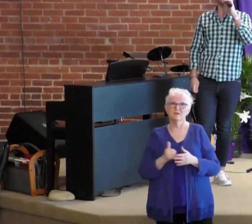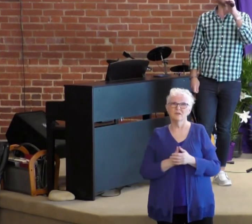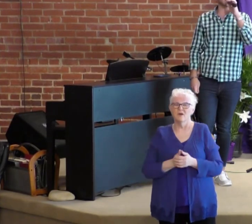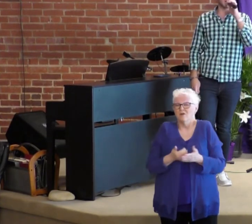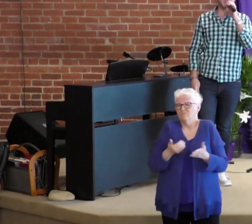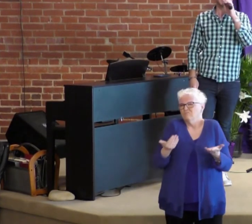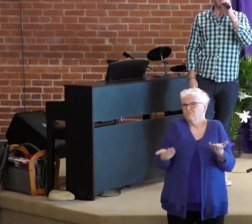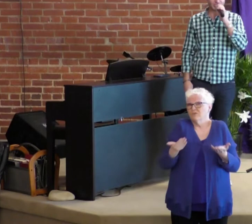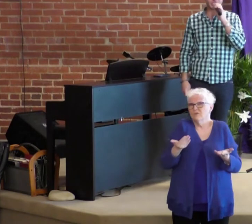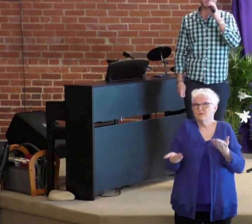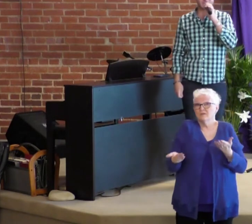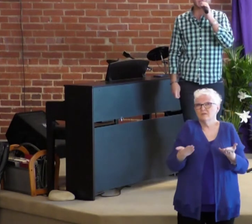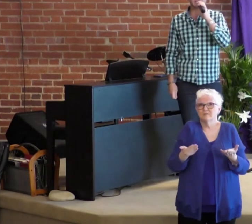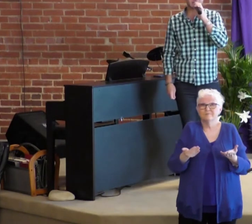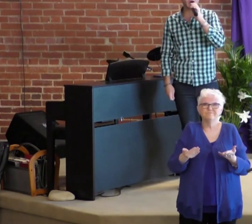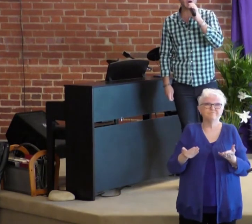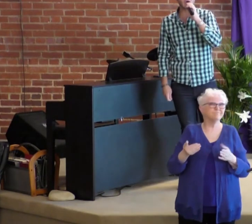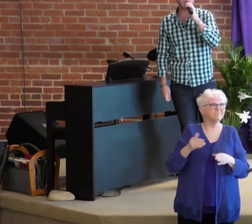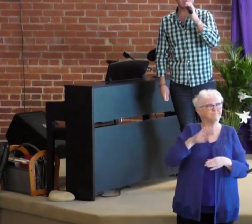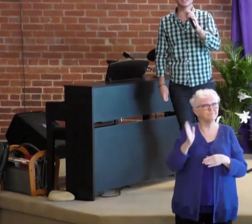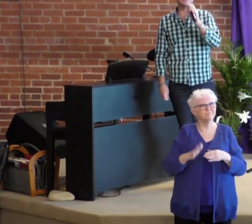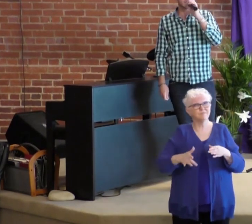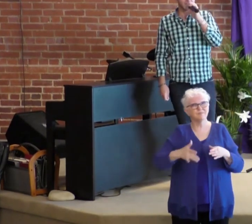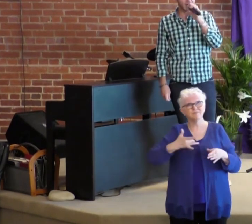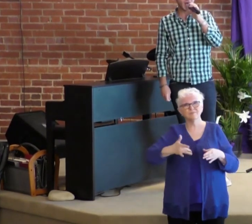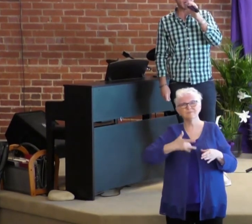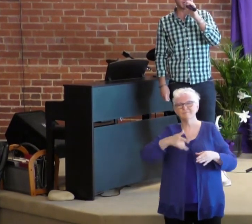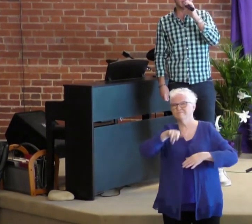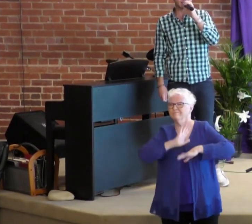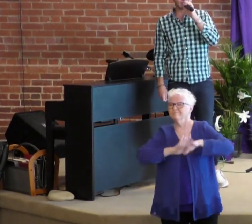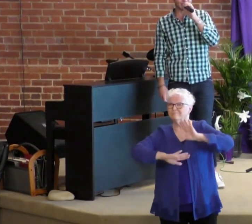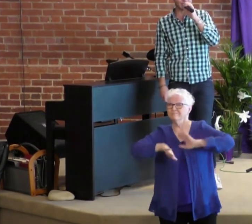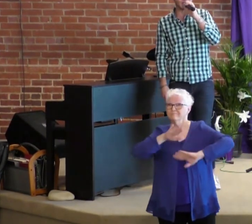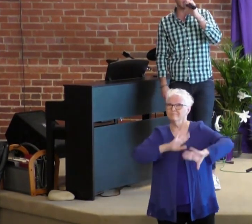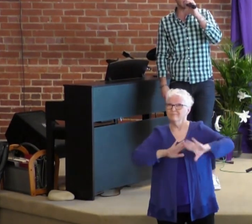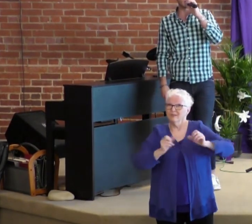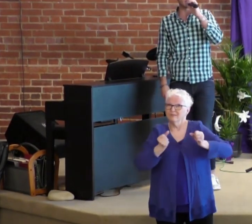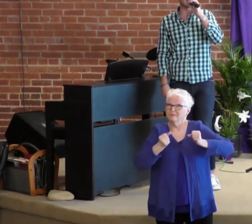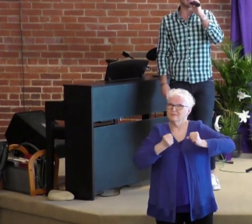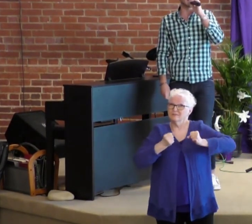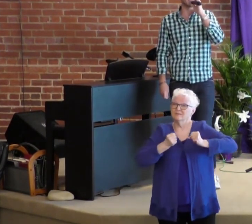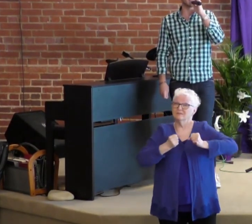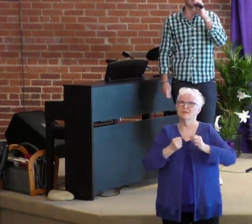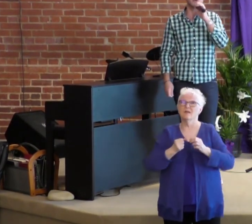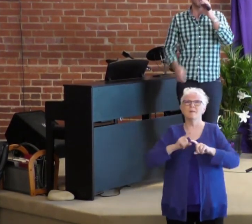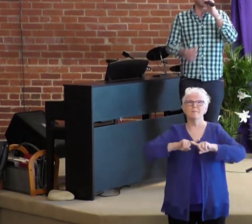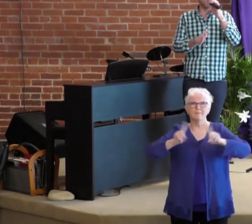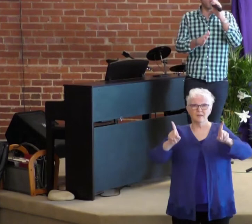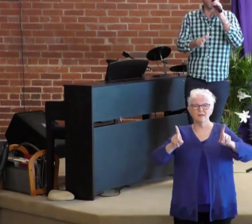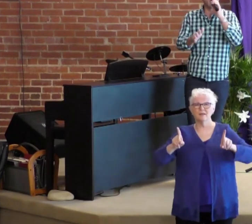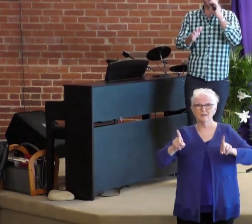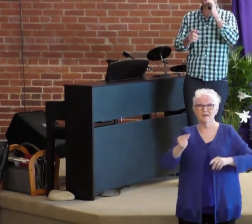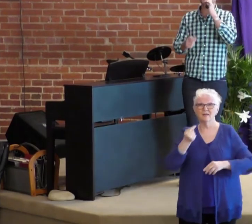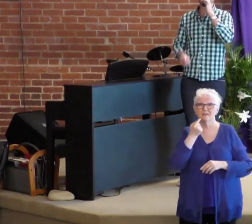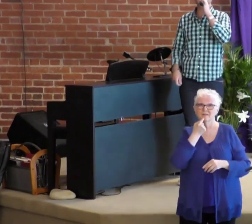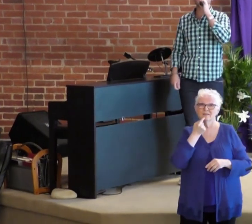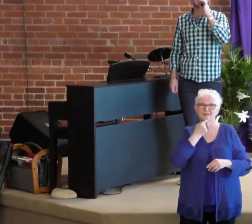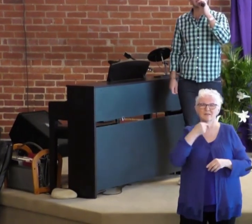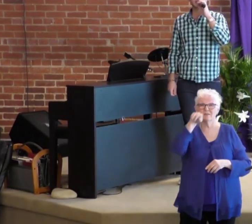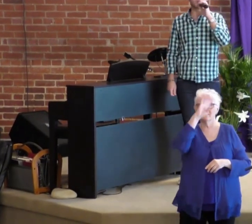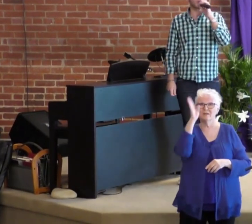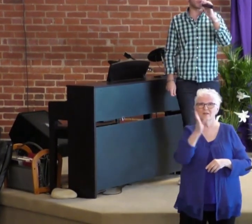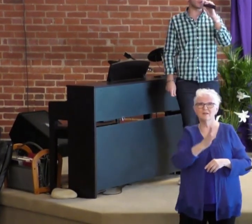the fire and shiver in the cold. But I did say you'd never walk